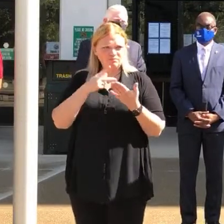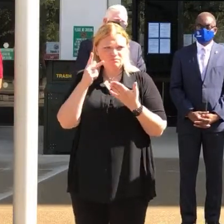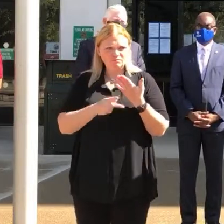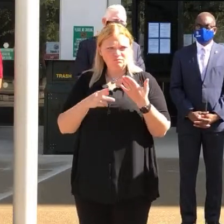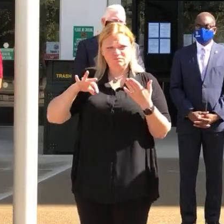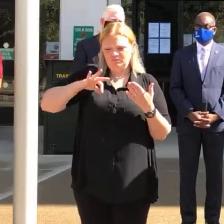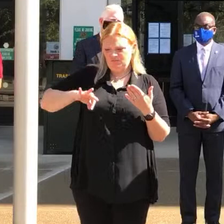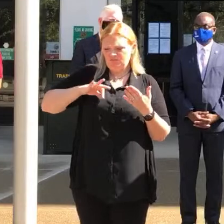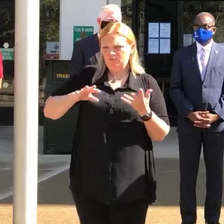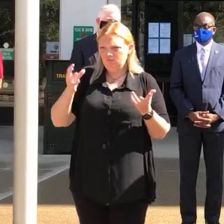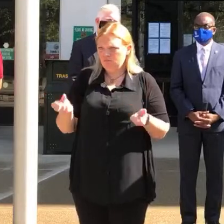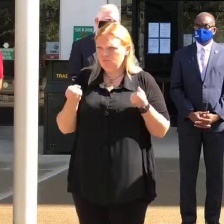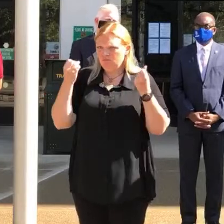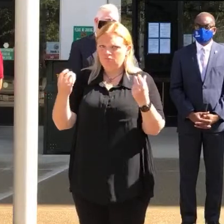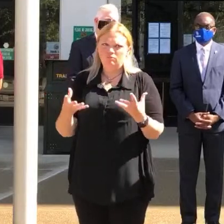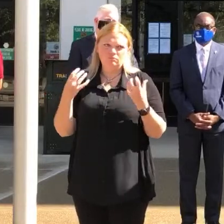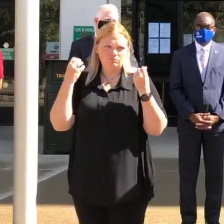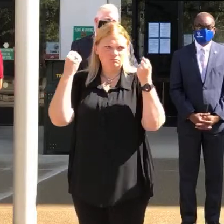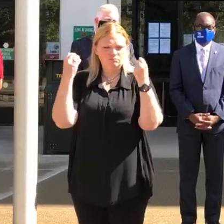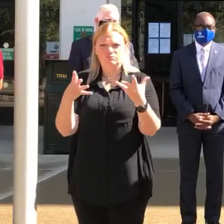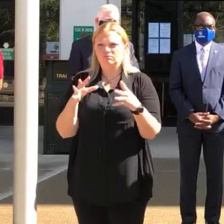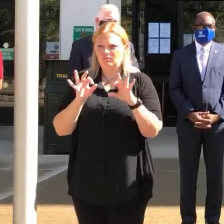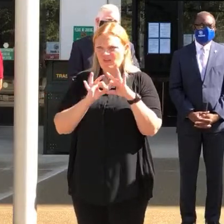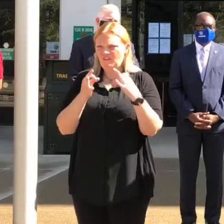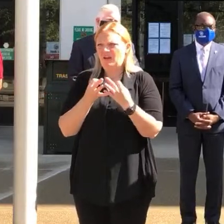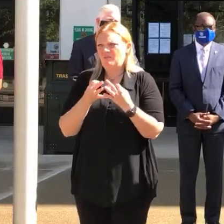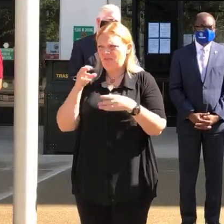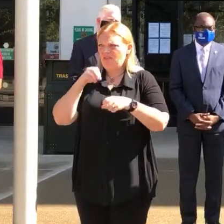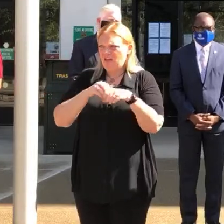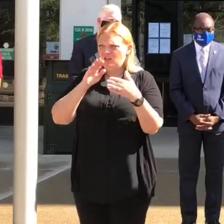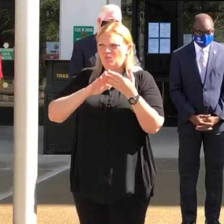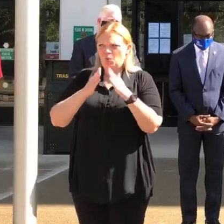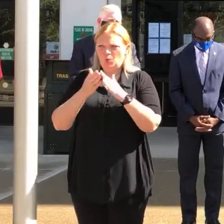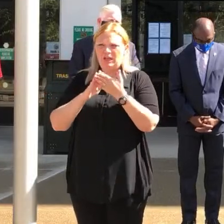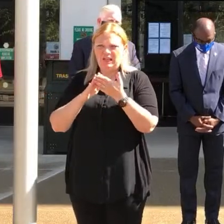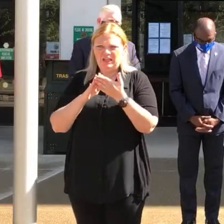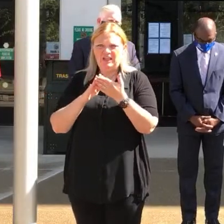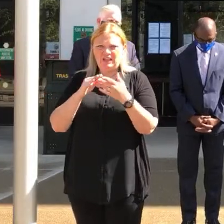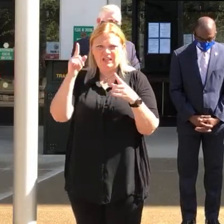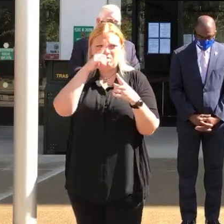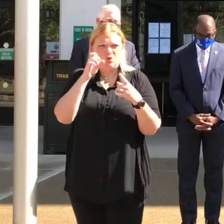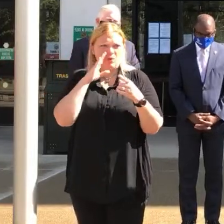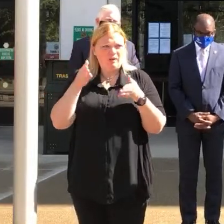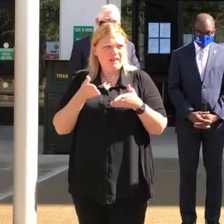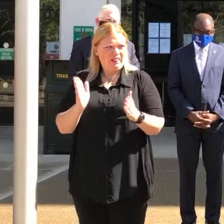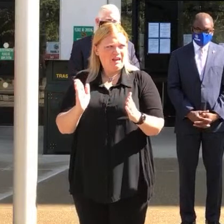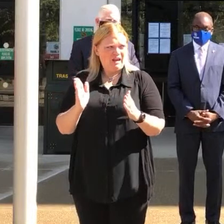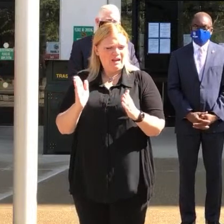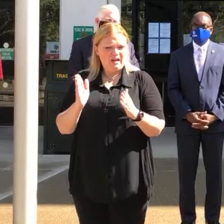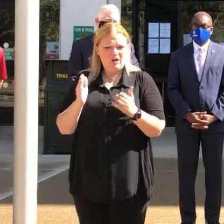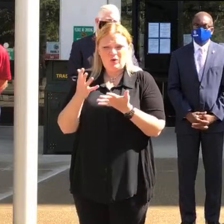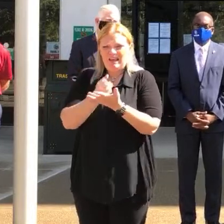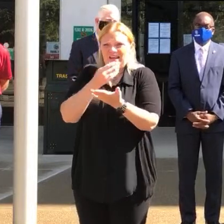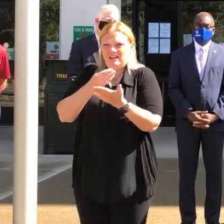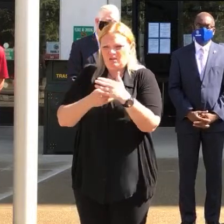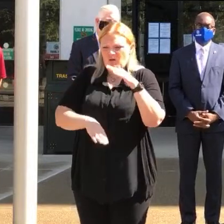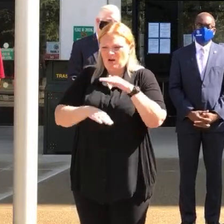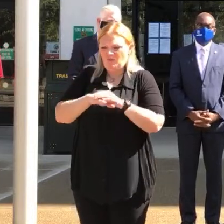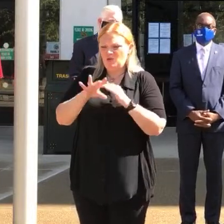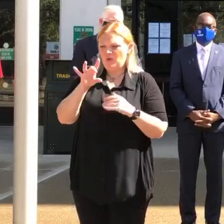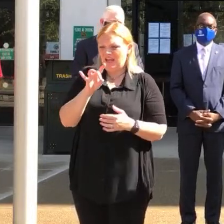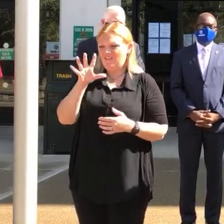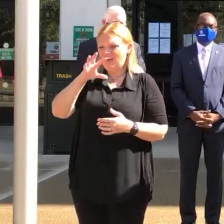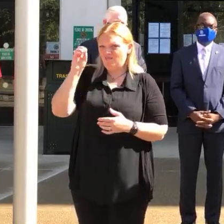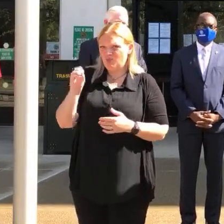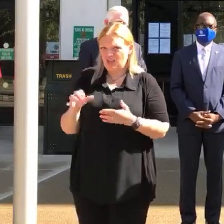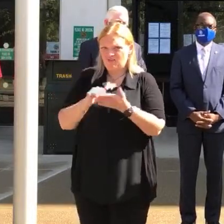benefit many, many families in our community because it will allow household income up to 85%